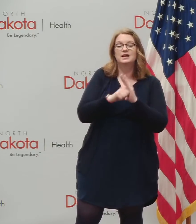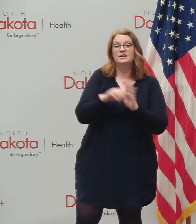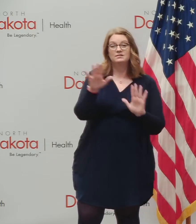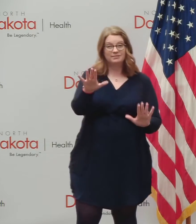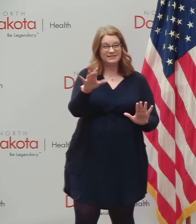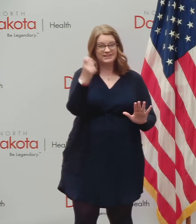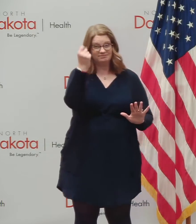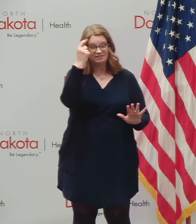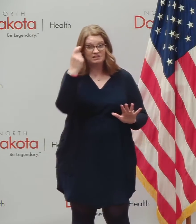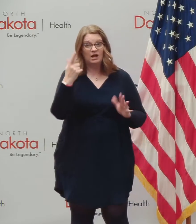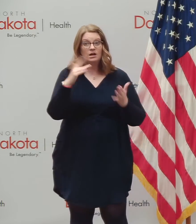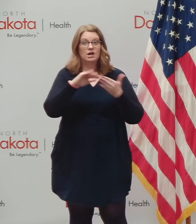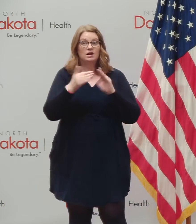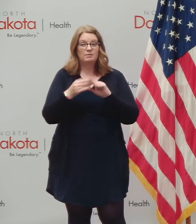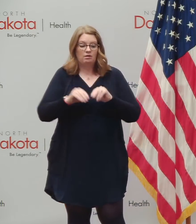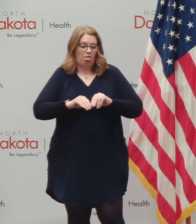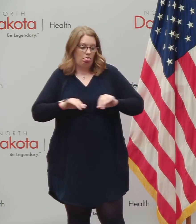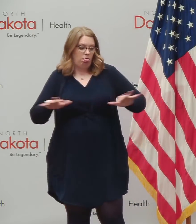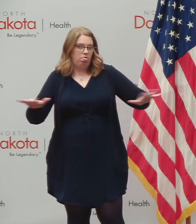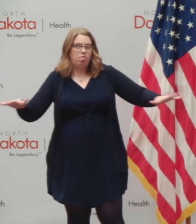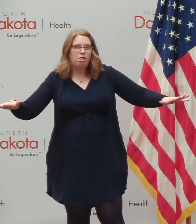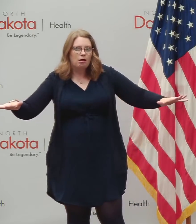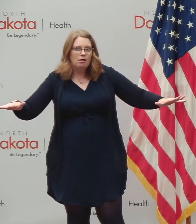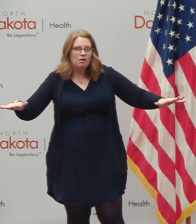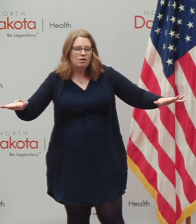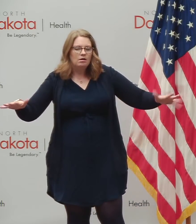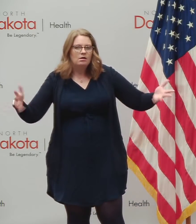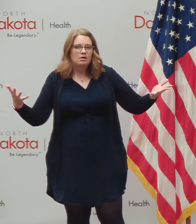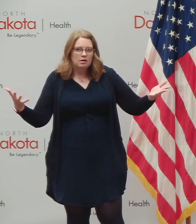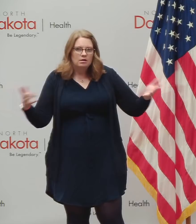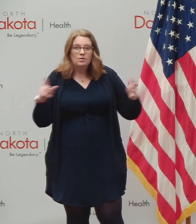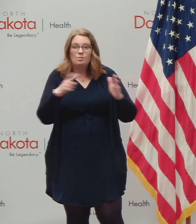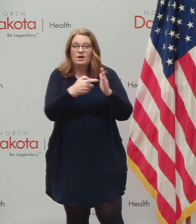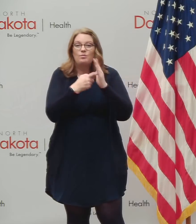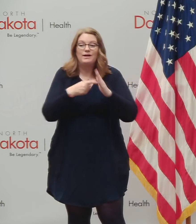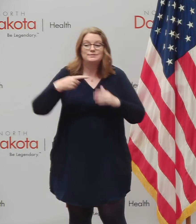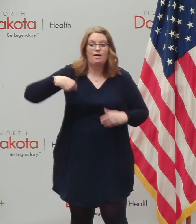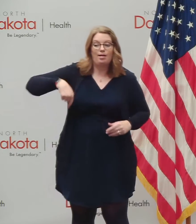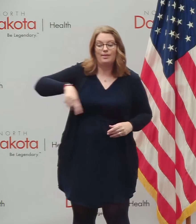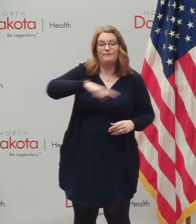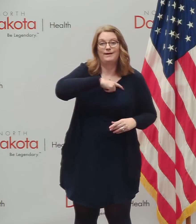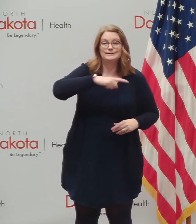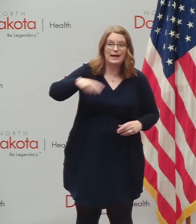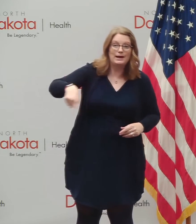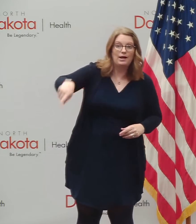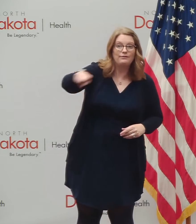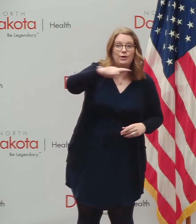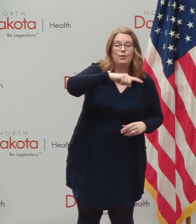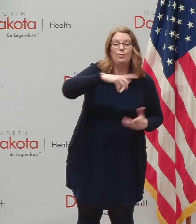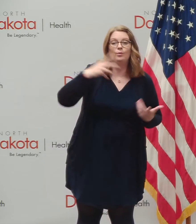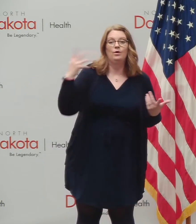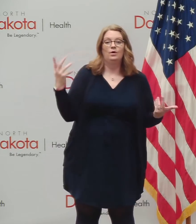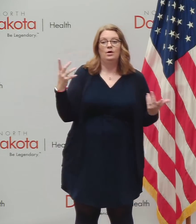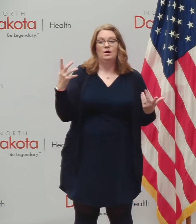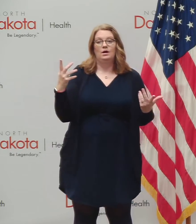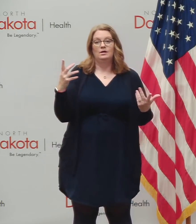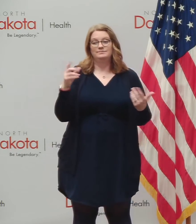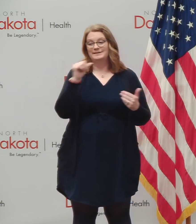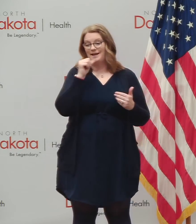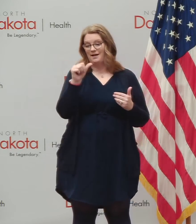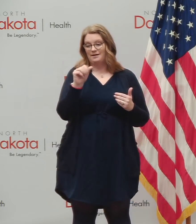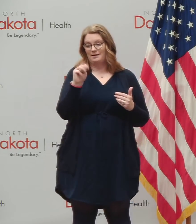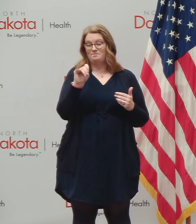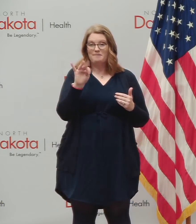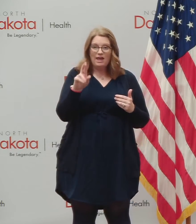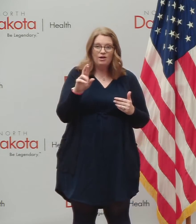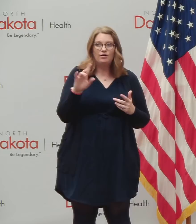community spread, that requires all of us and all of you. The governor nor any individual, not a mayor, no